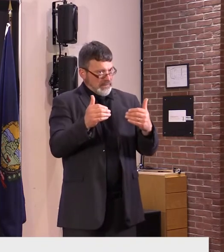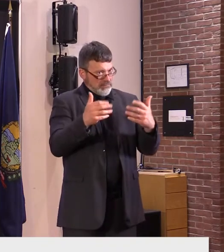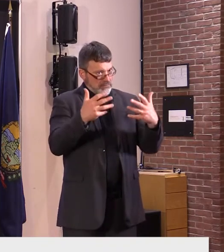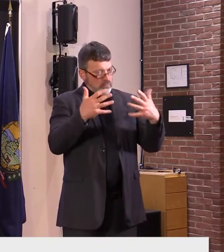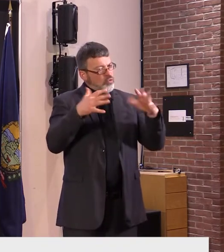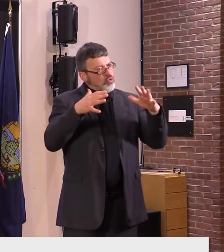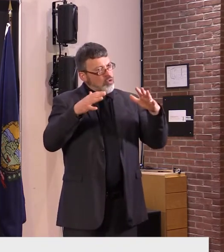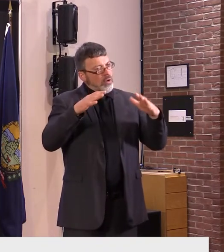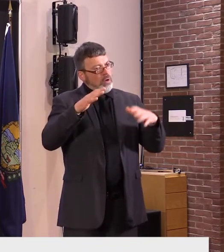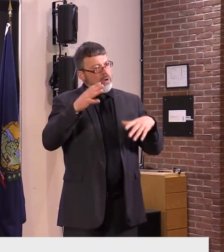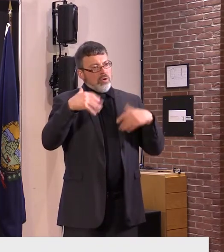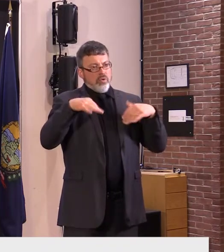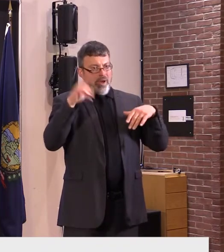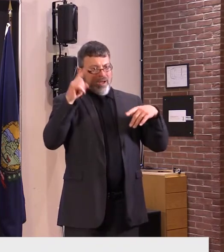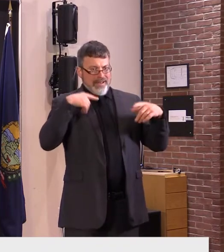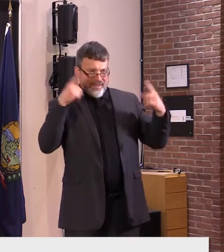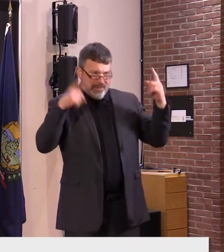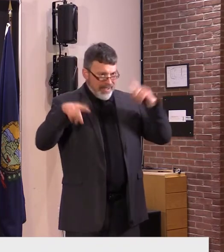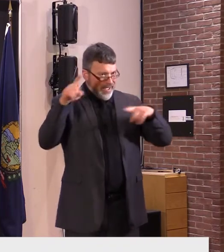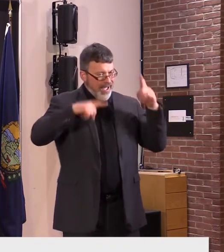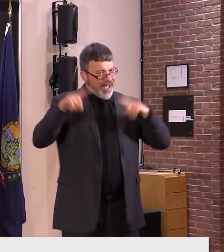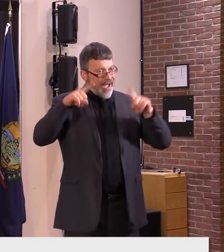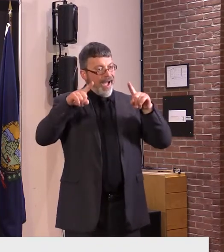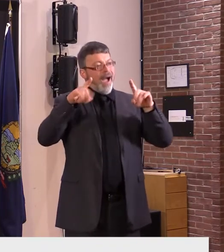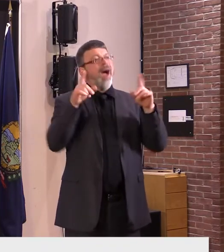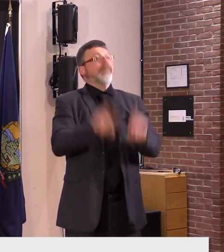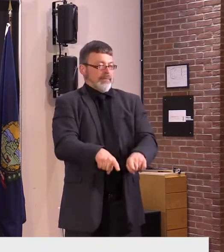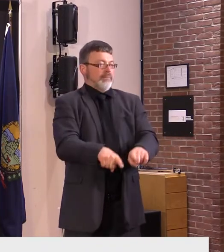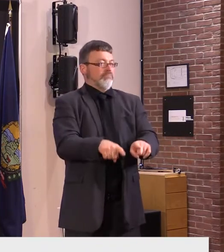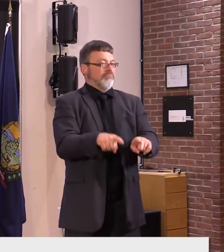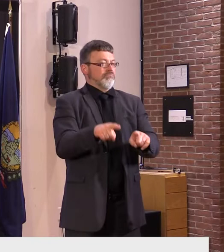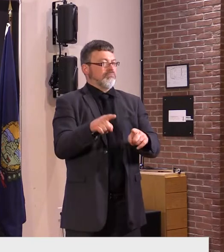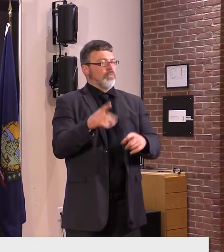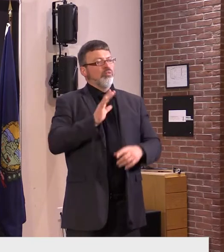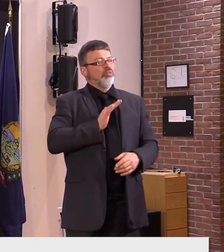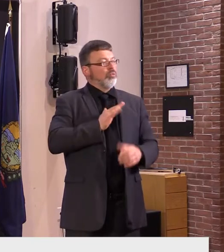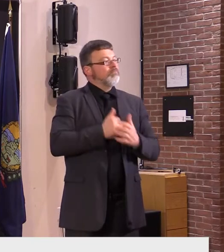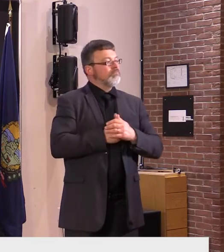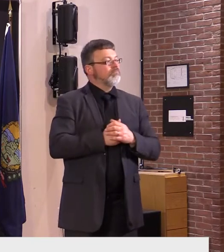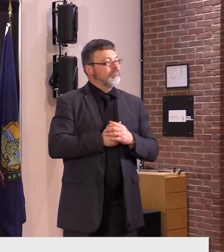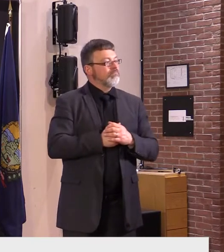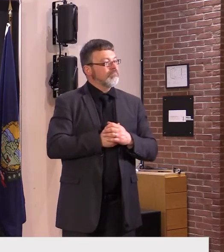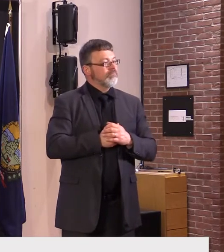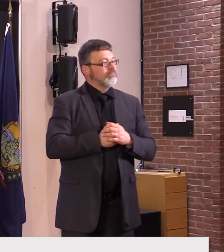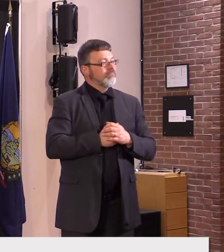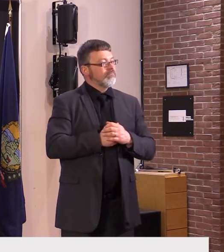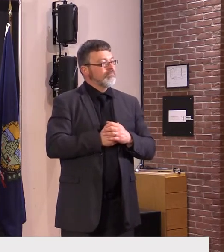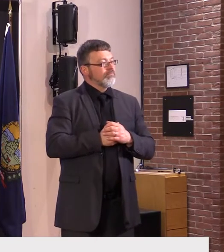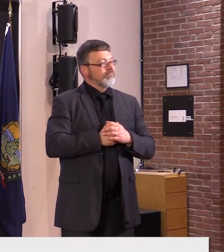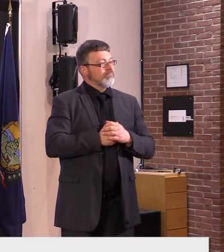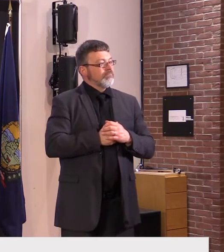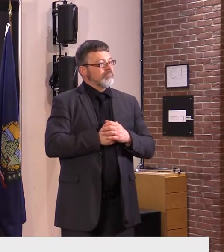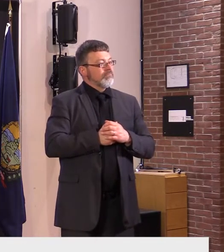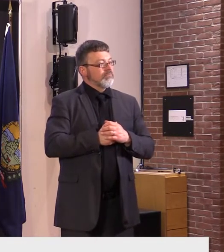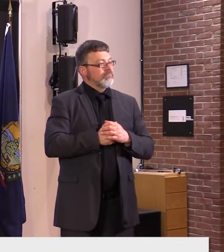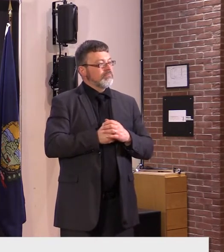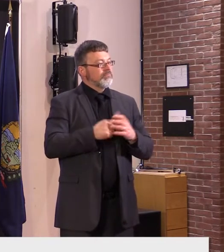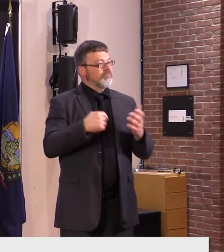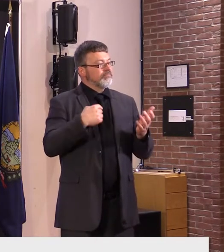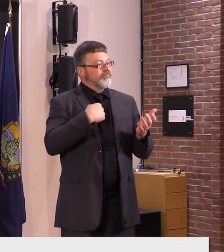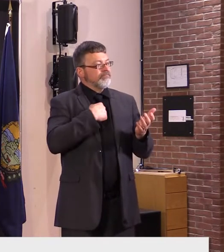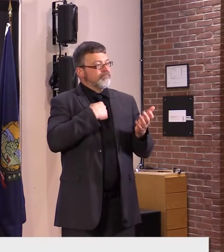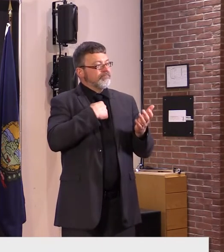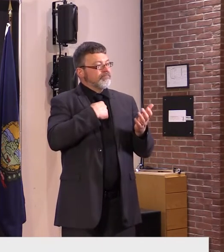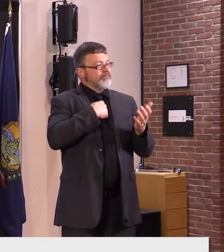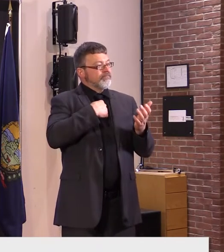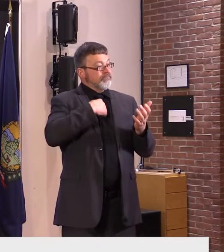But I would say, I mean, I was speaking with them at least every other week, the Speaker and the Pro